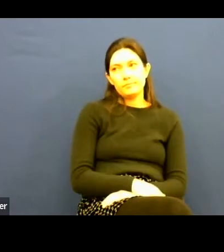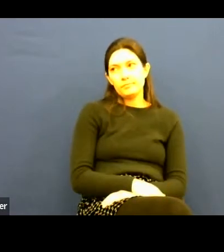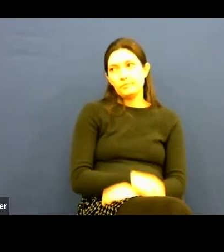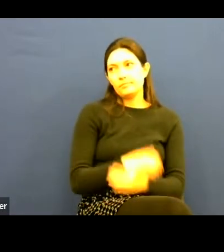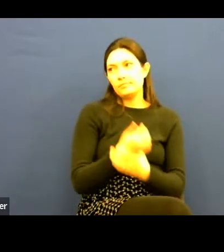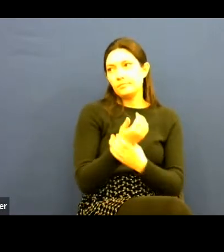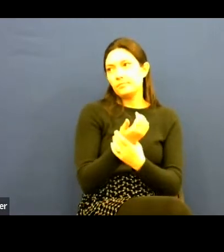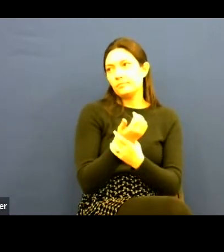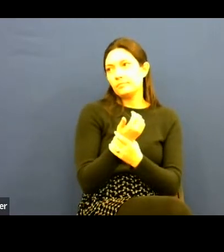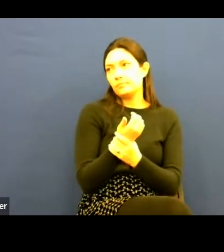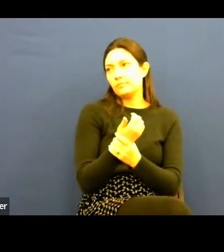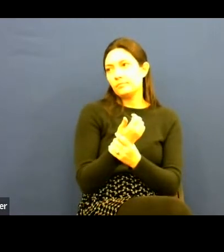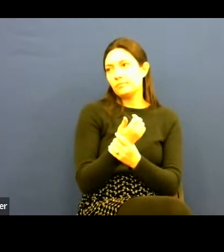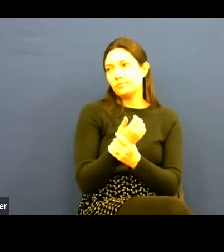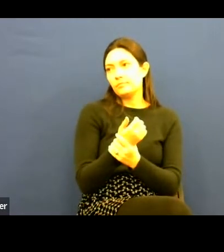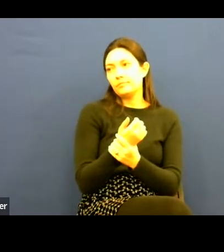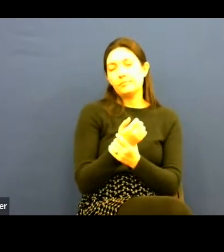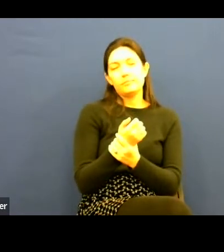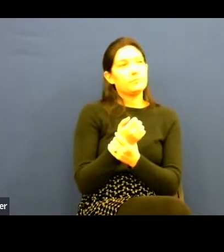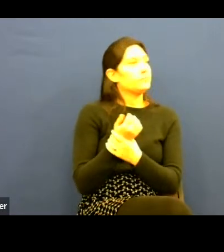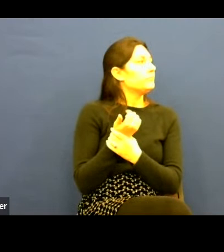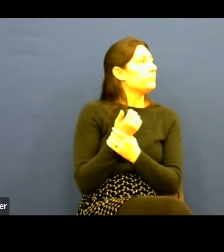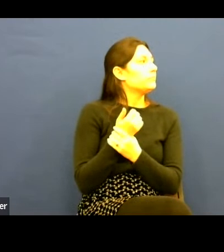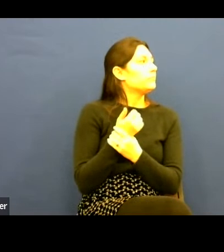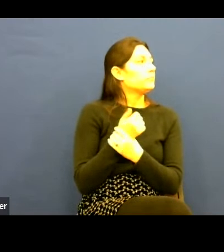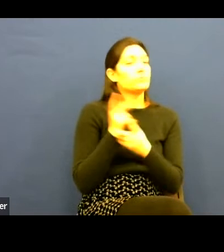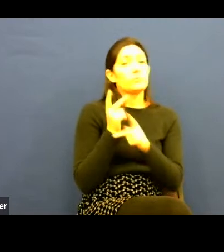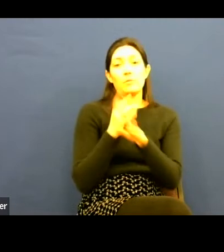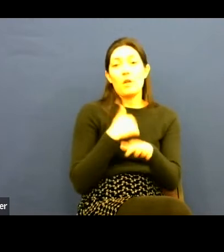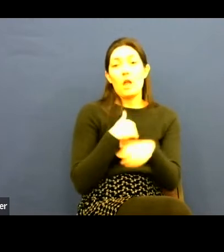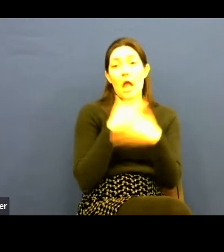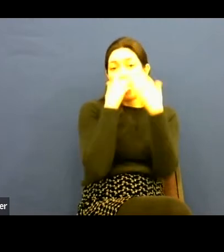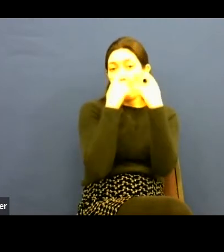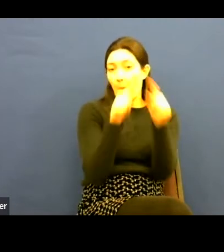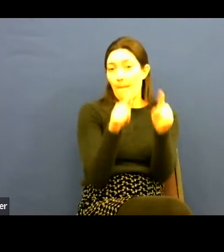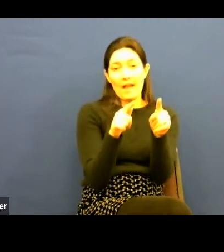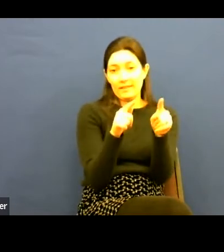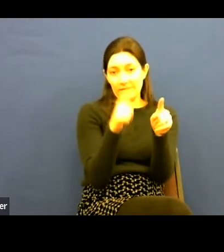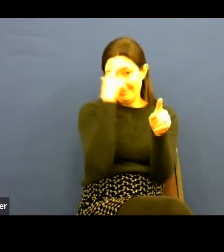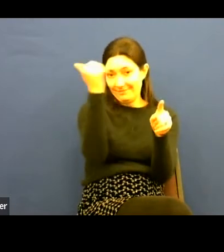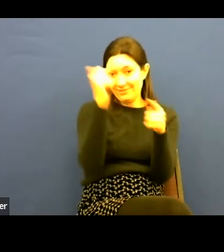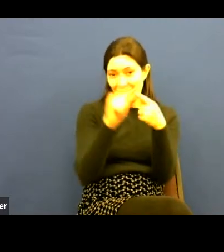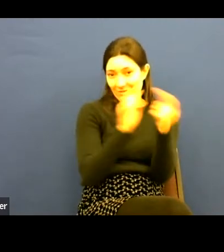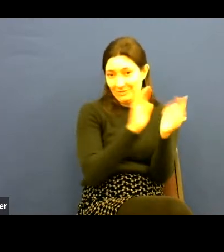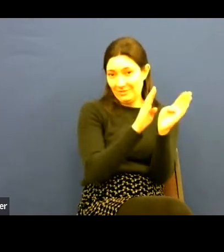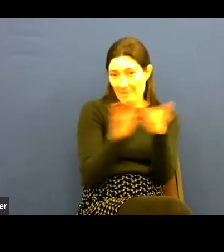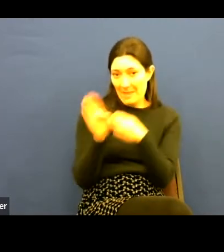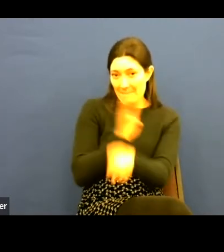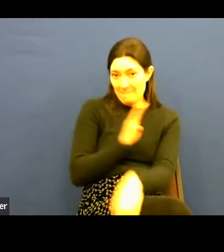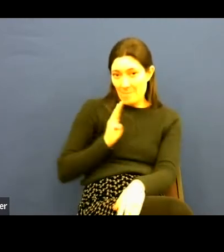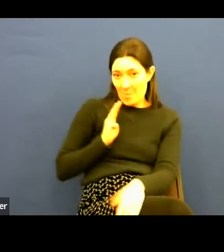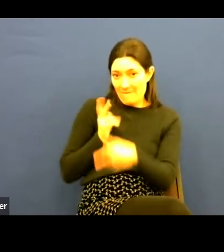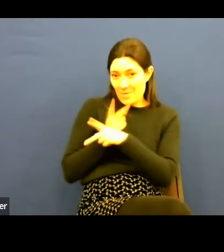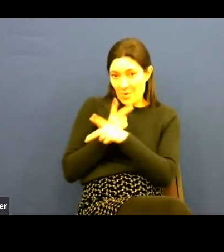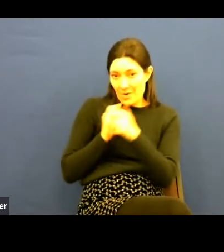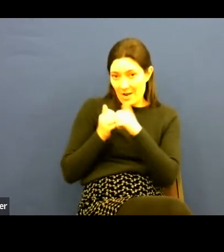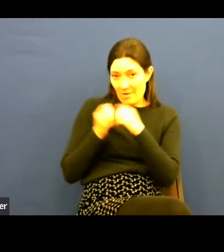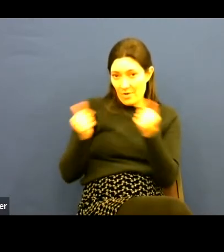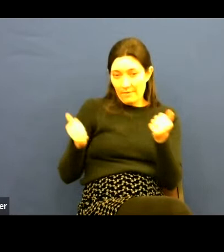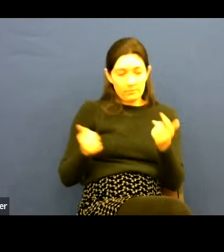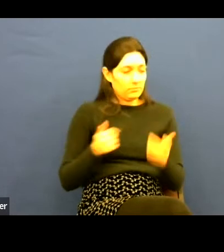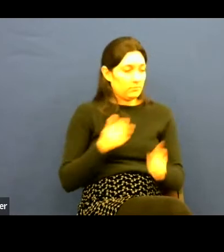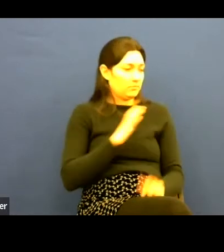But I'm okay. I don't know how the rest of the board feels. I'm okay with leaving that up to the planning board to figure out how to solve it, but Yeah, that's